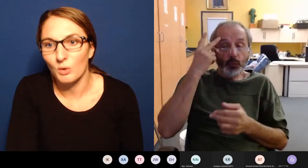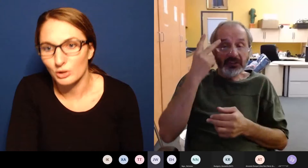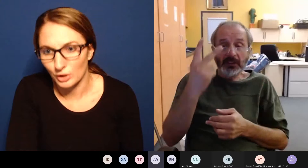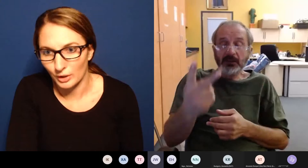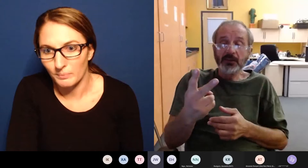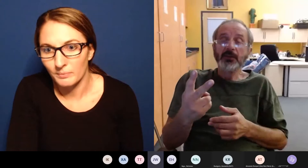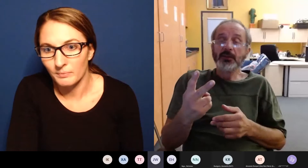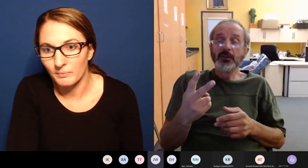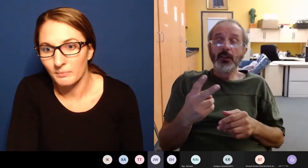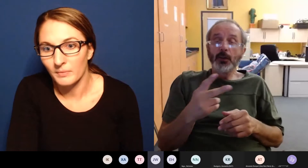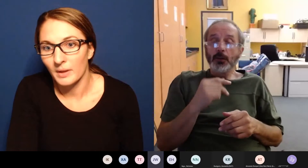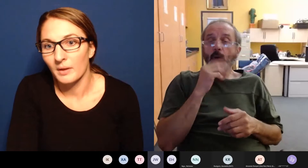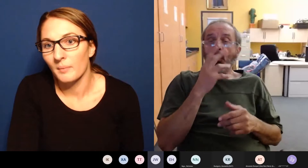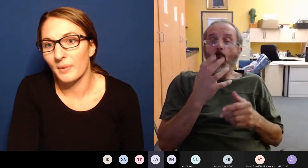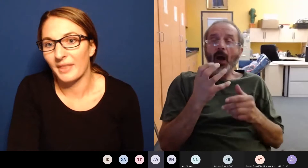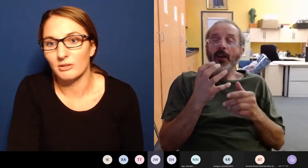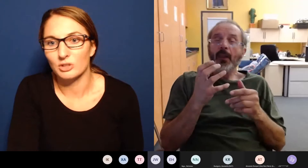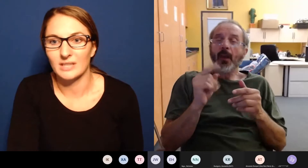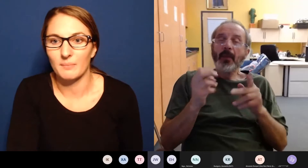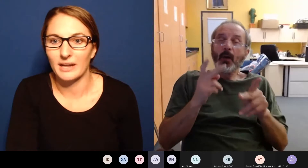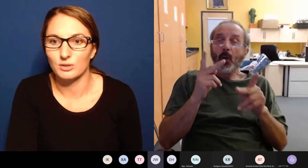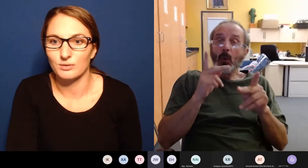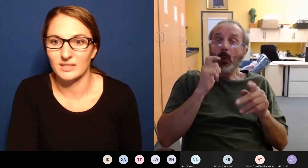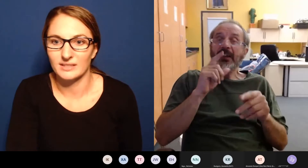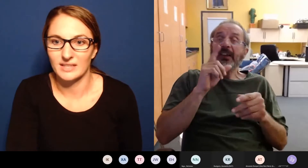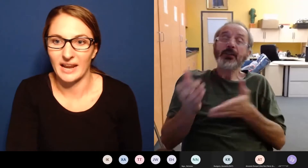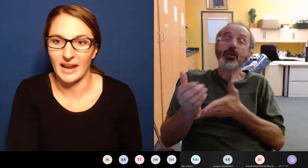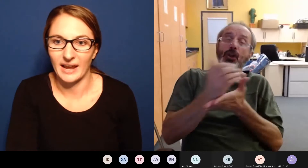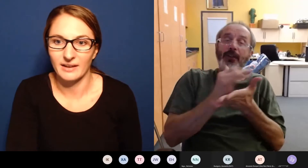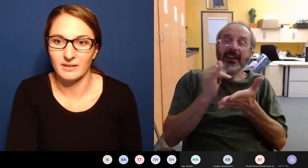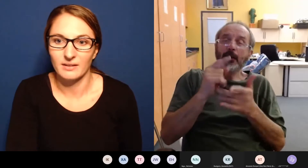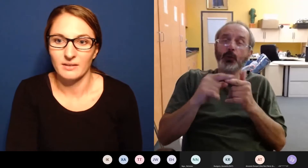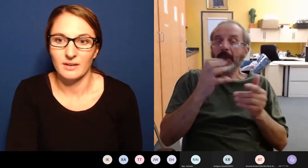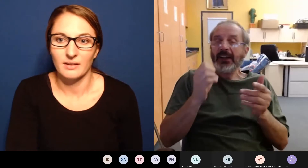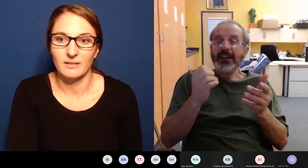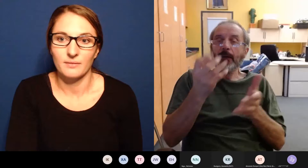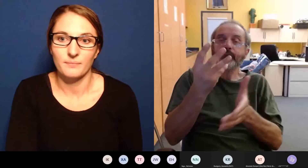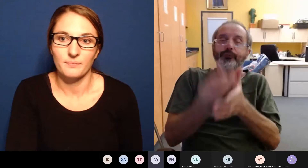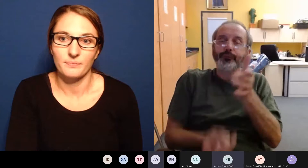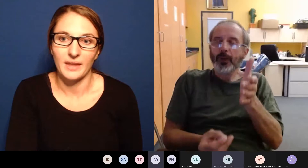that would be short term, but that was just kind of my 2 cents that I had.